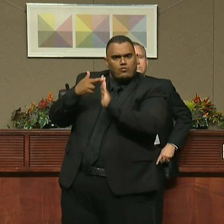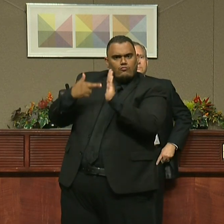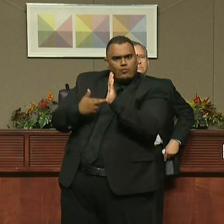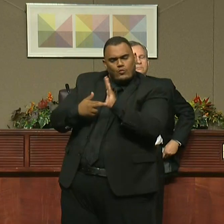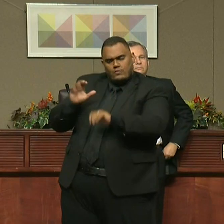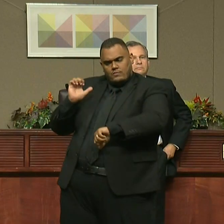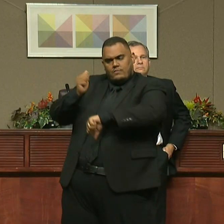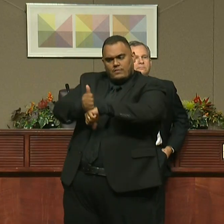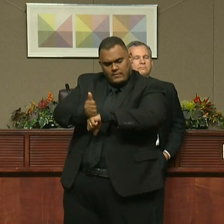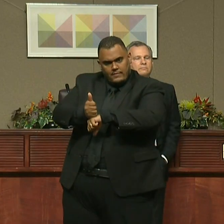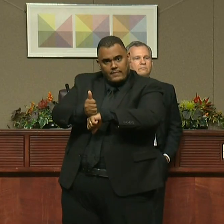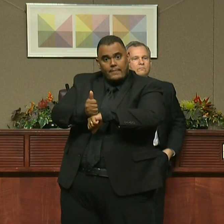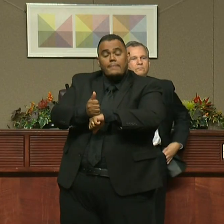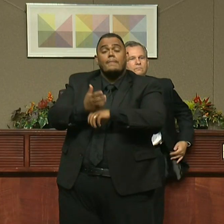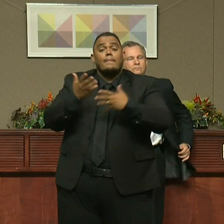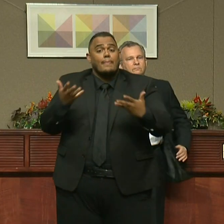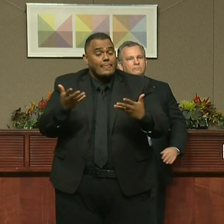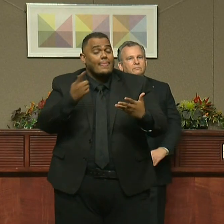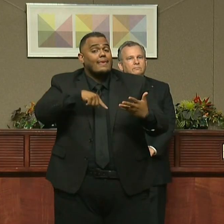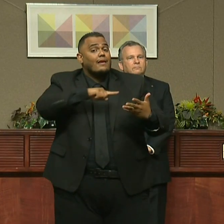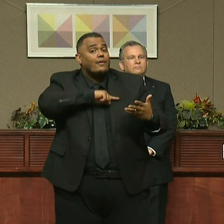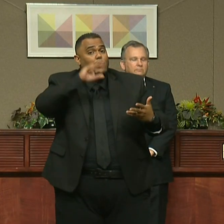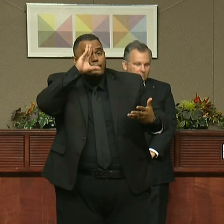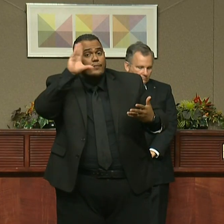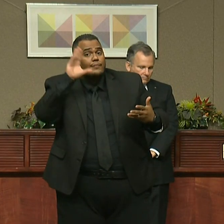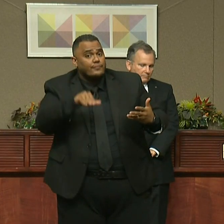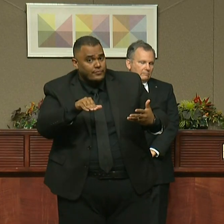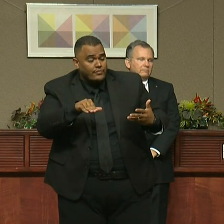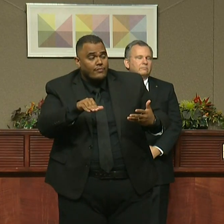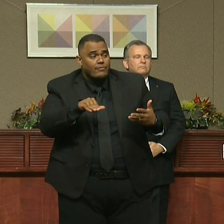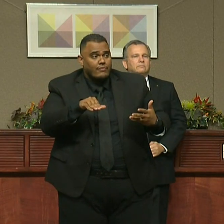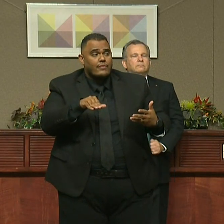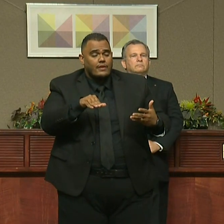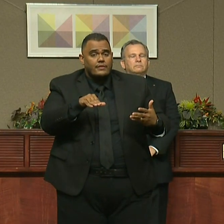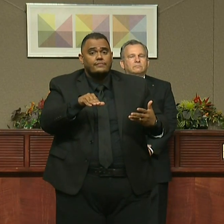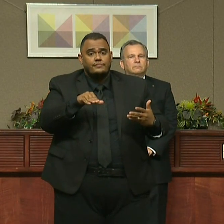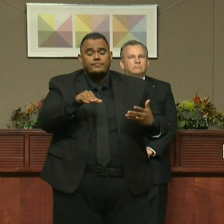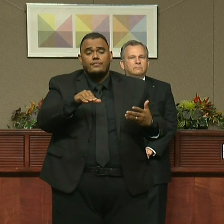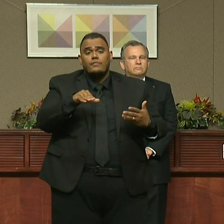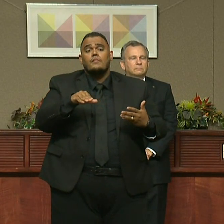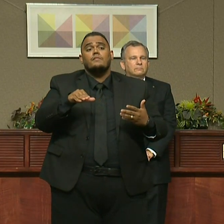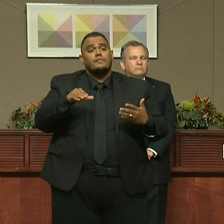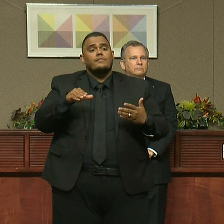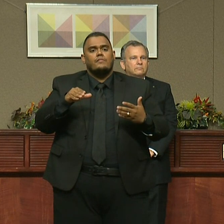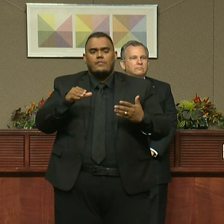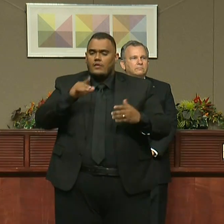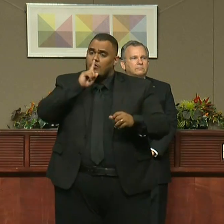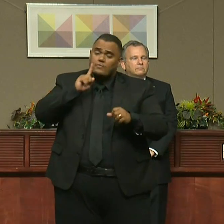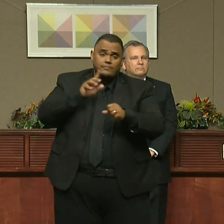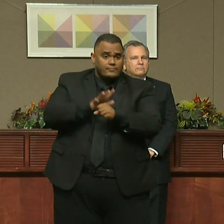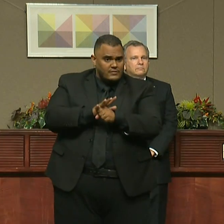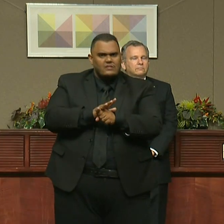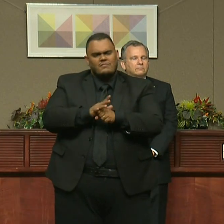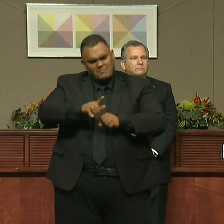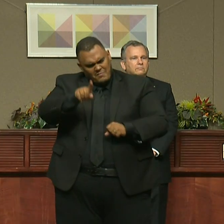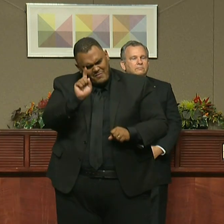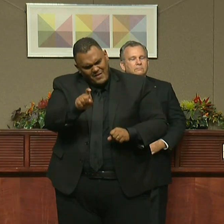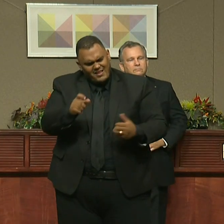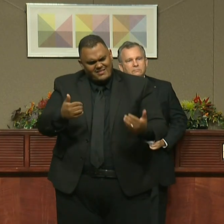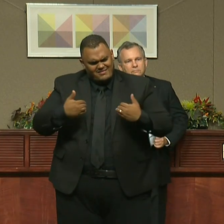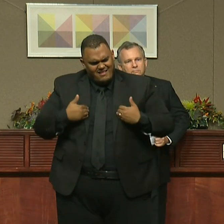place. With that, we know that making certain that there are ample supplies of PPE in our